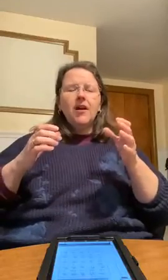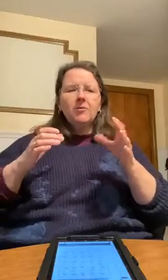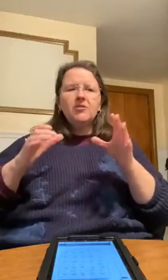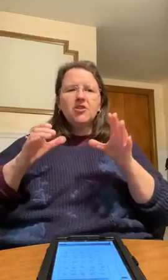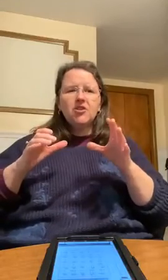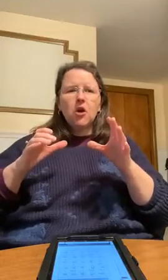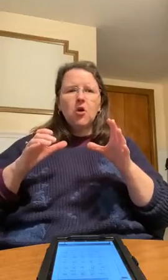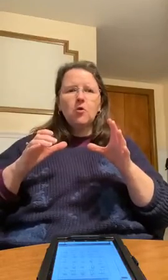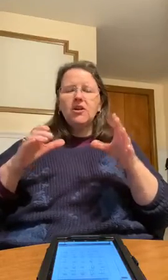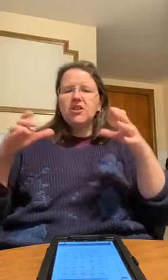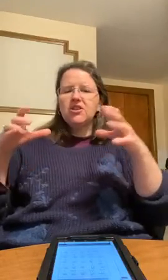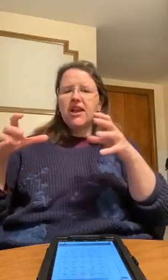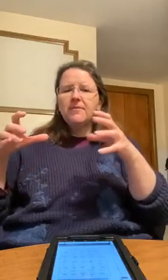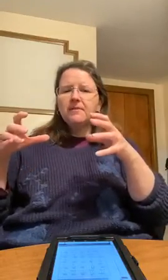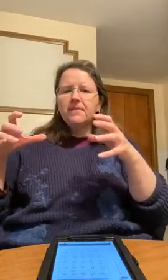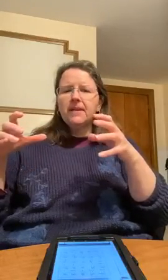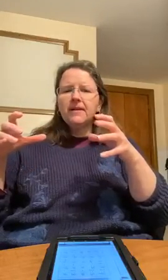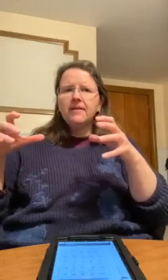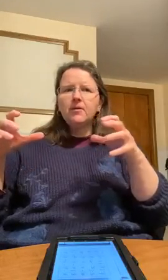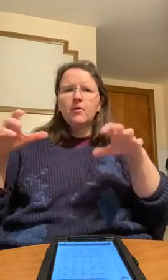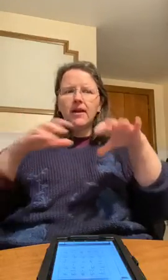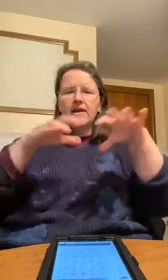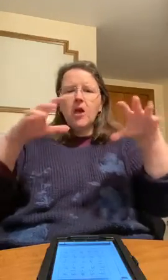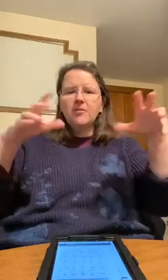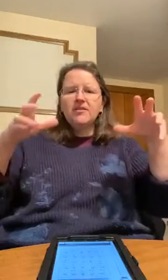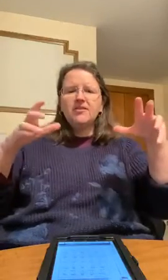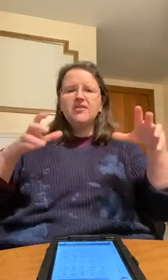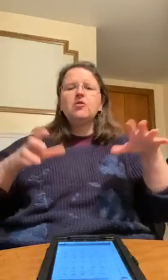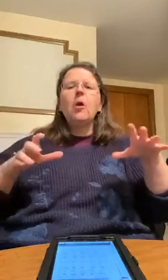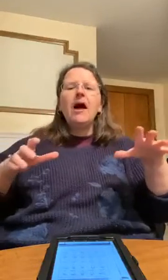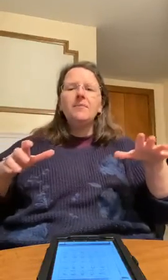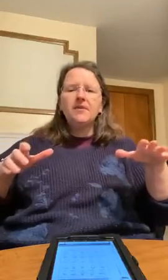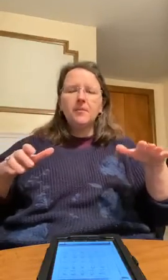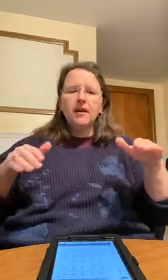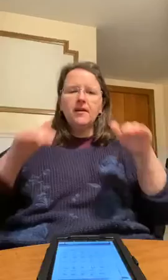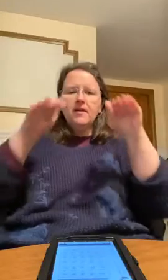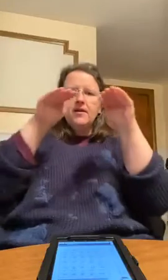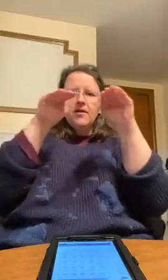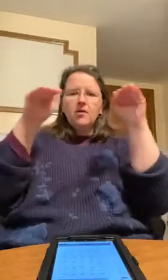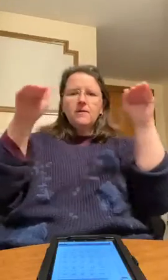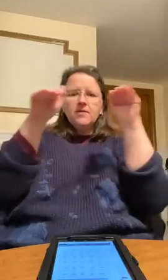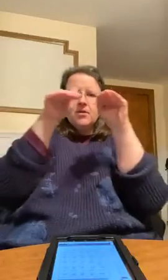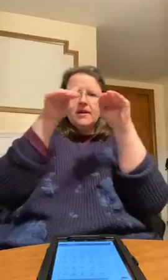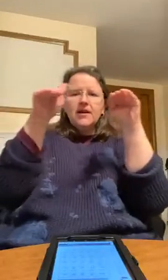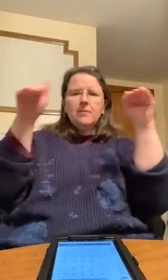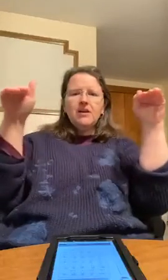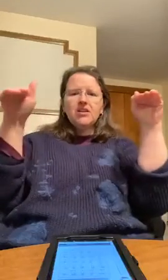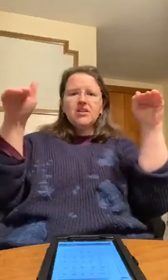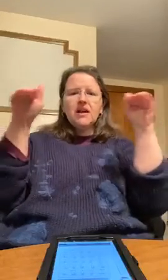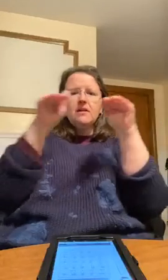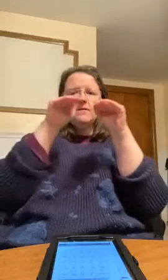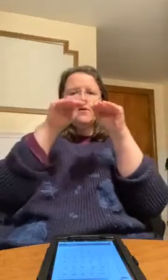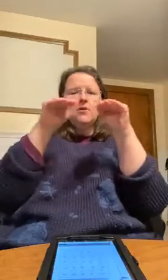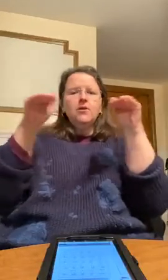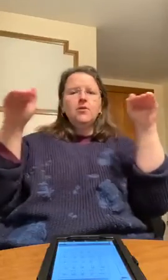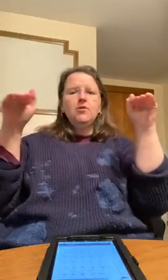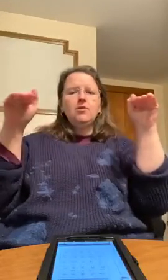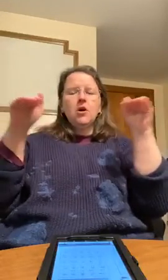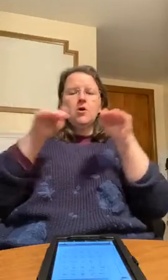to show shapes of things, or it helps to describe something. So if you're talking about a shelf, you know